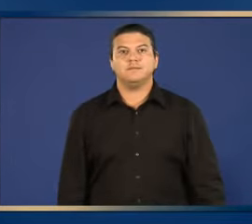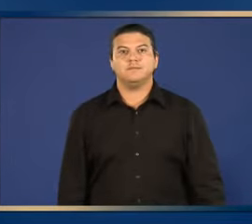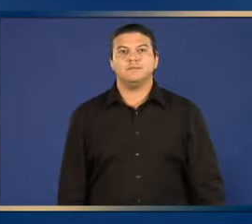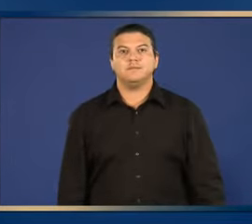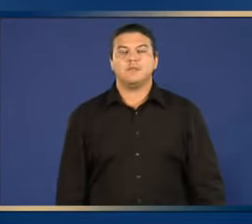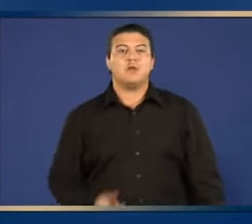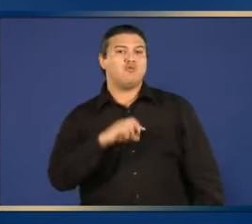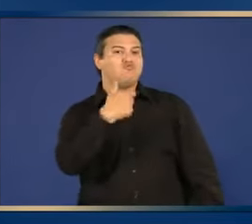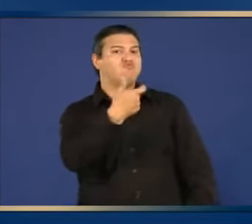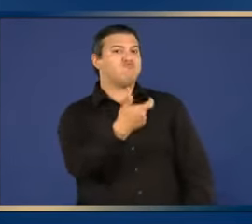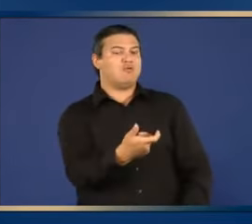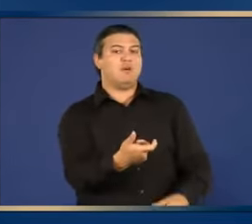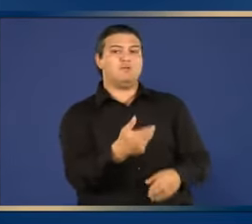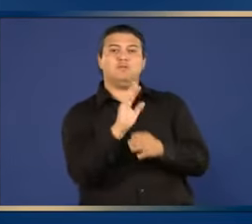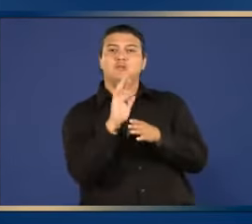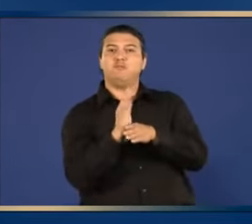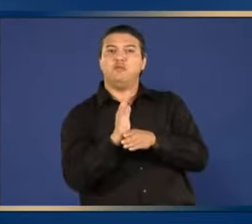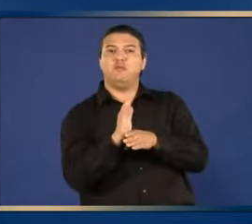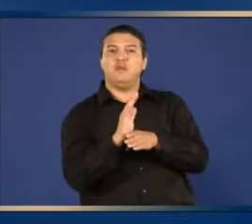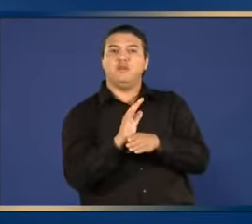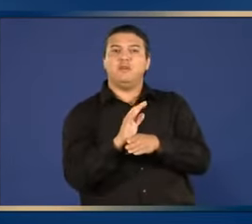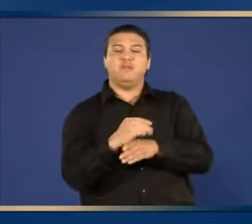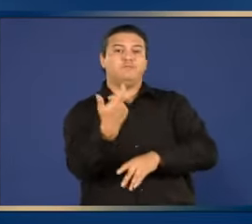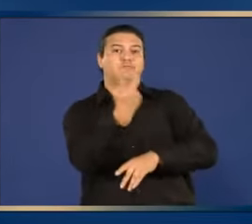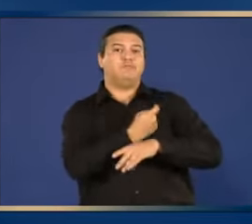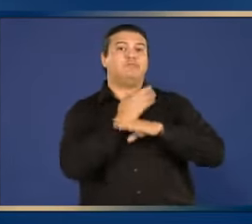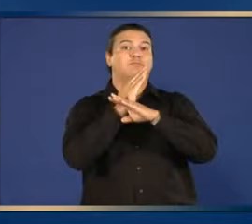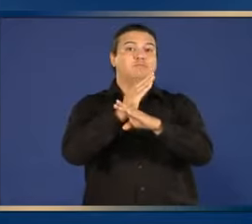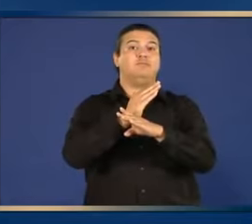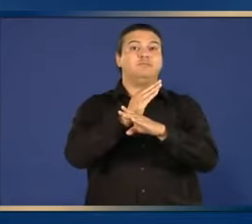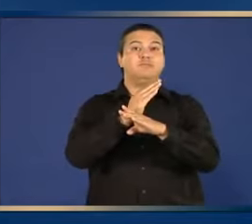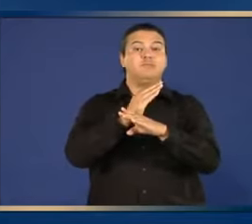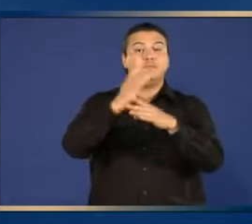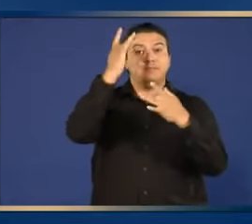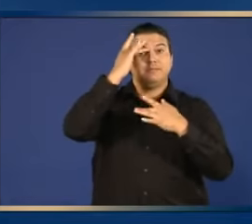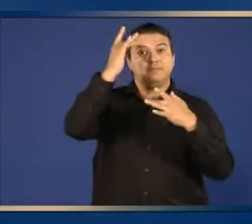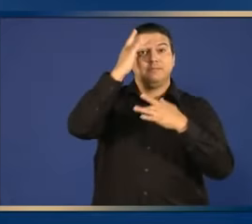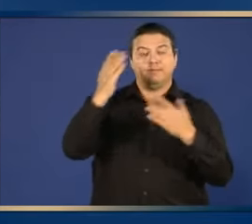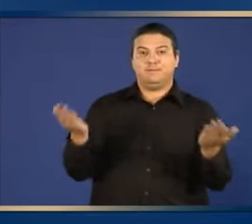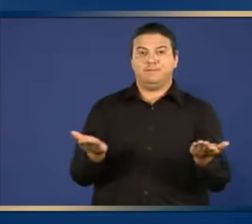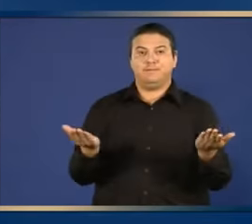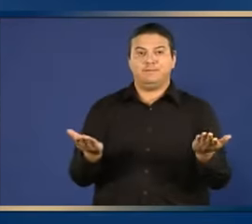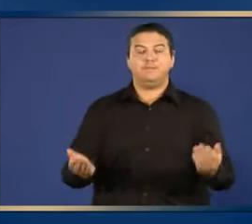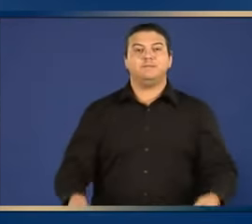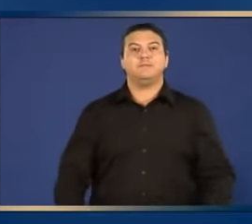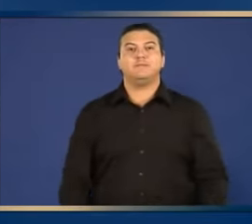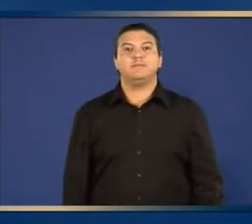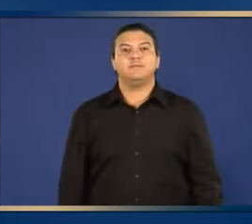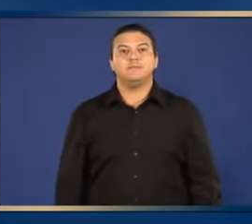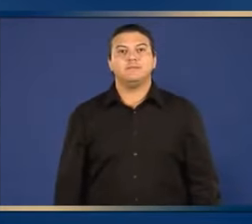Review the vaccine site appearance video before leaving the clinic.